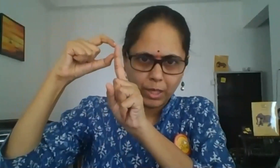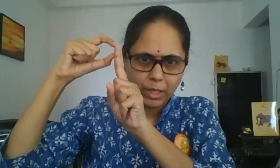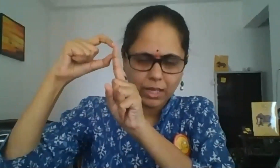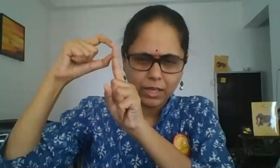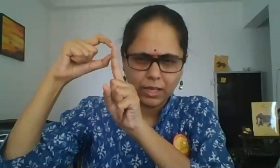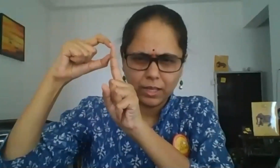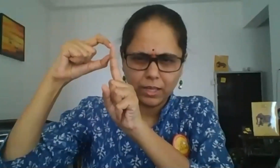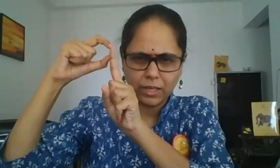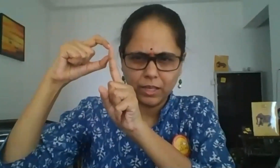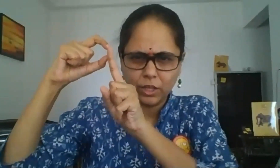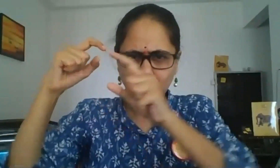P